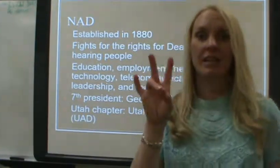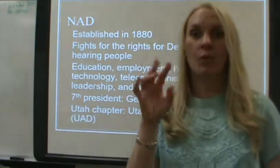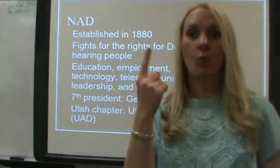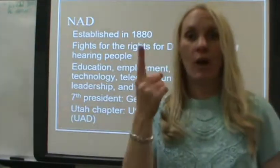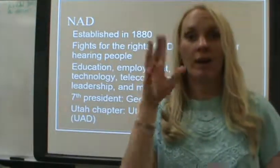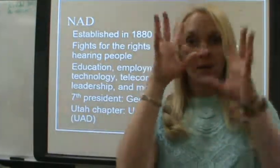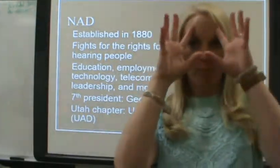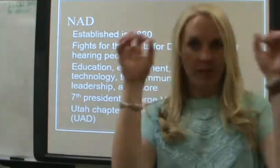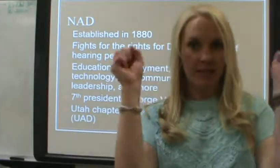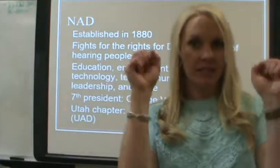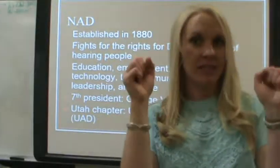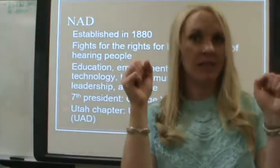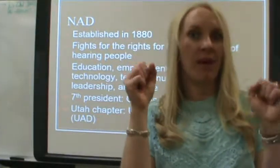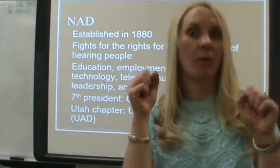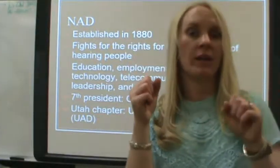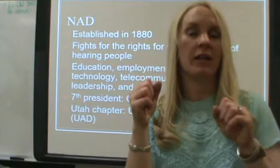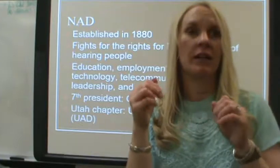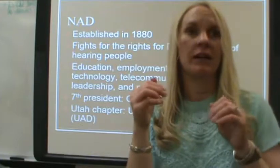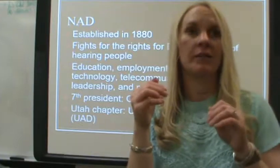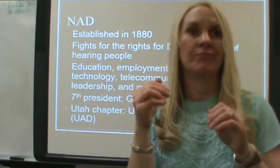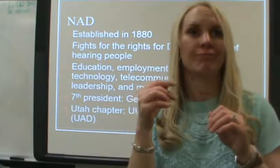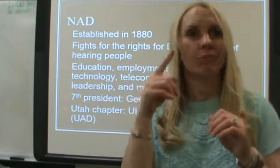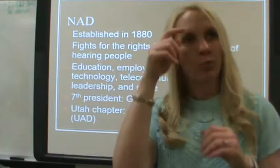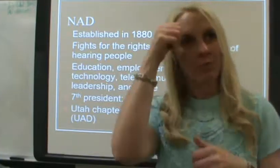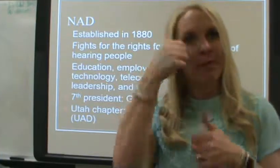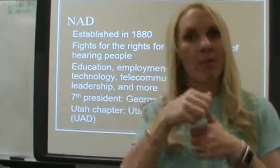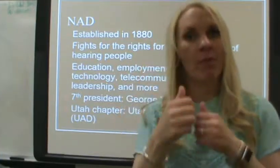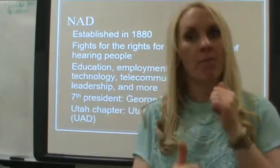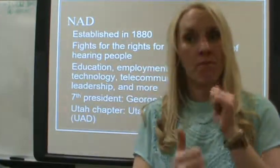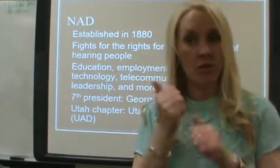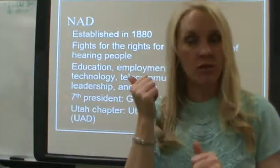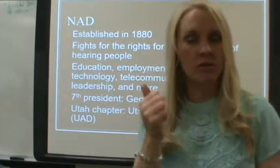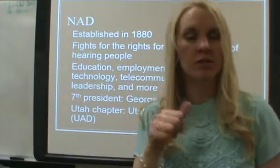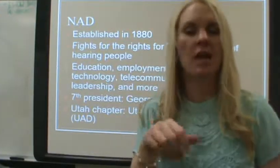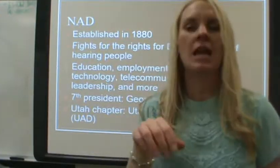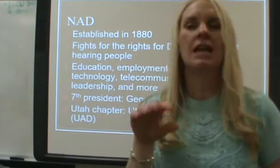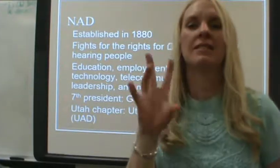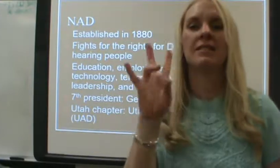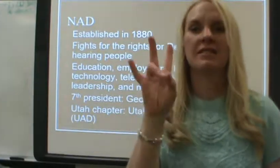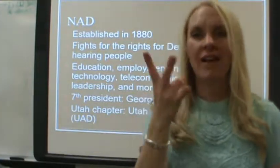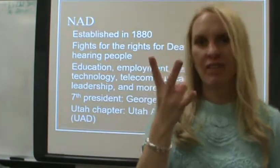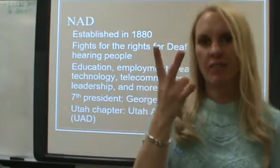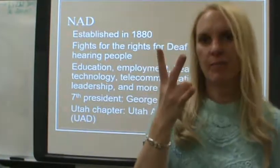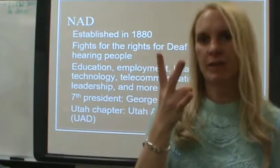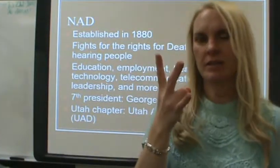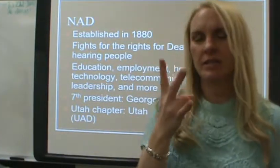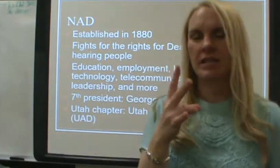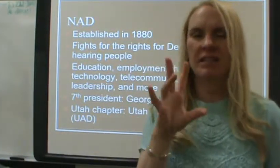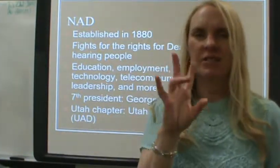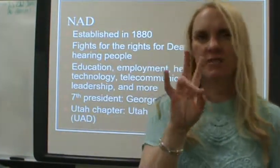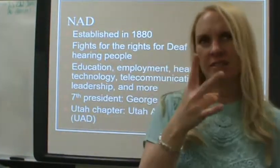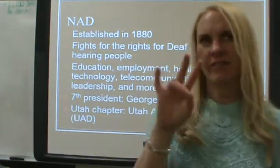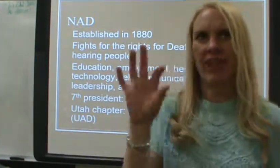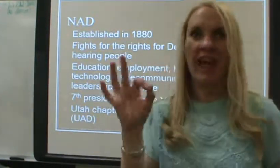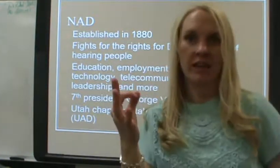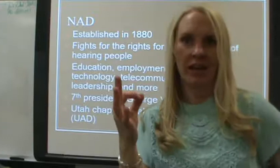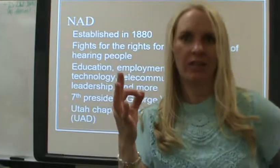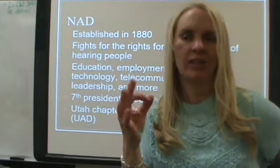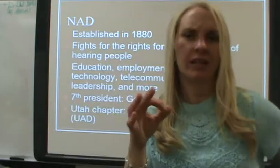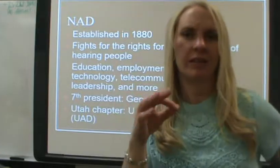The one president that we remember the most, he's the 7th president, I think he was the 7th and 9th,